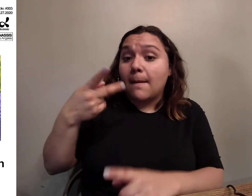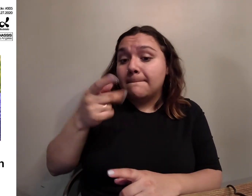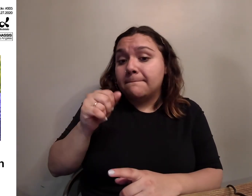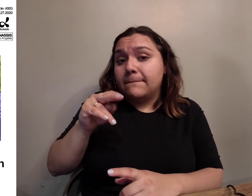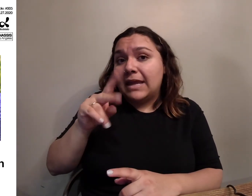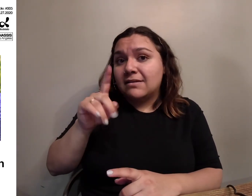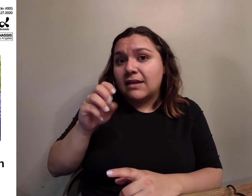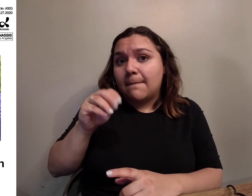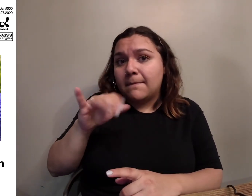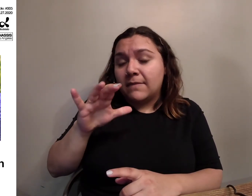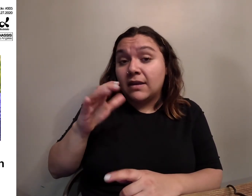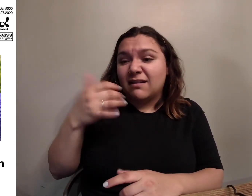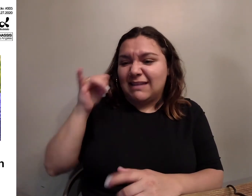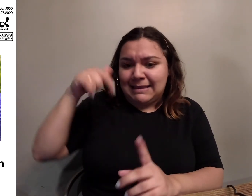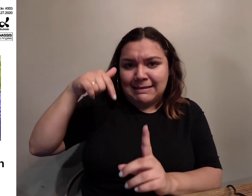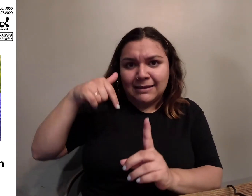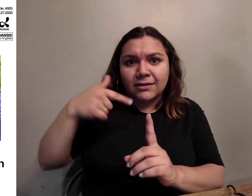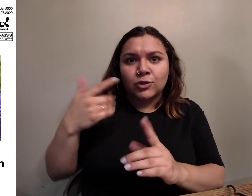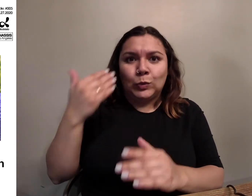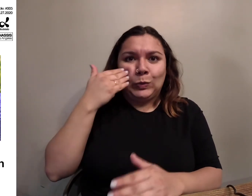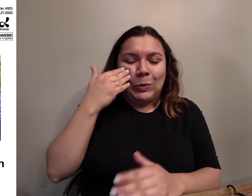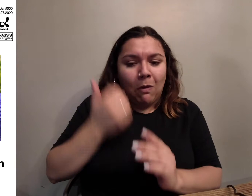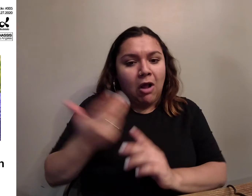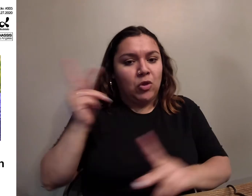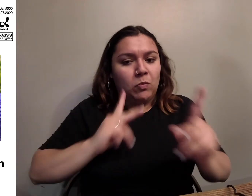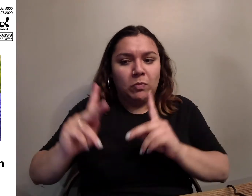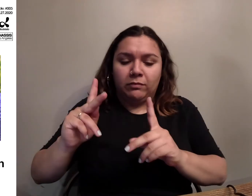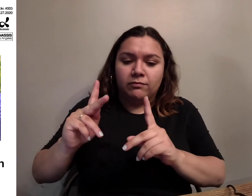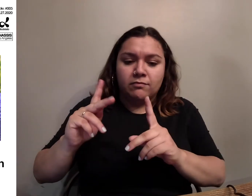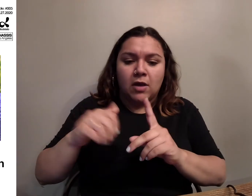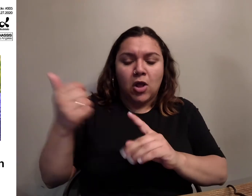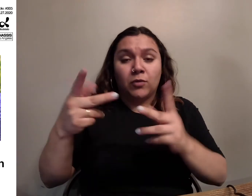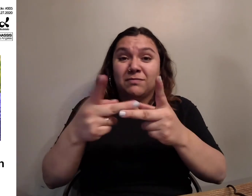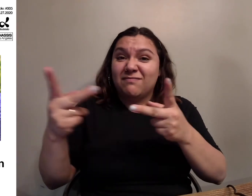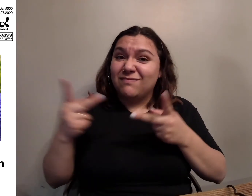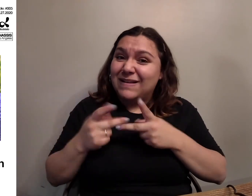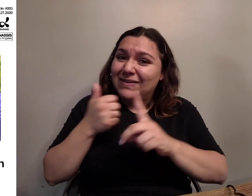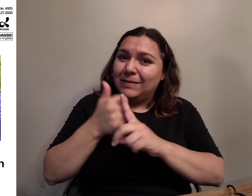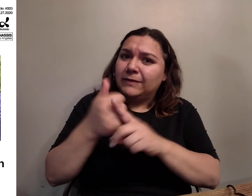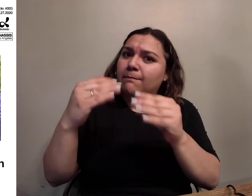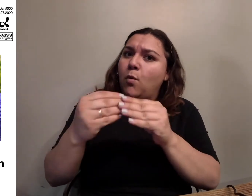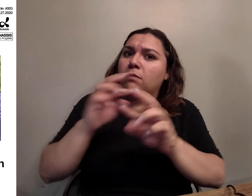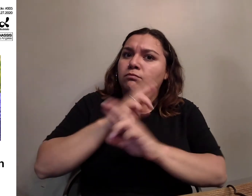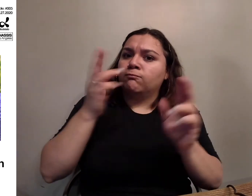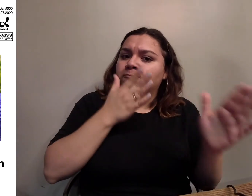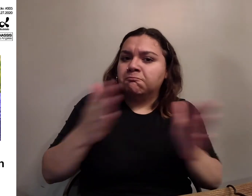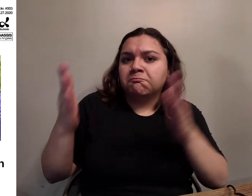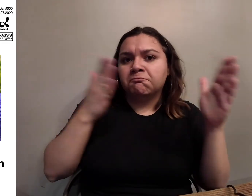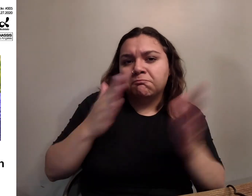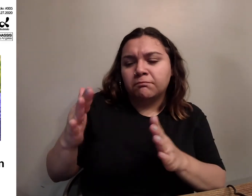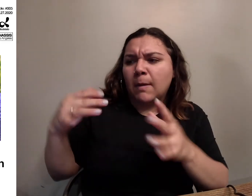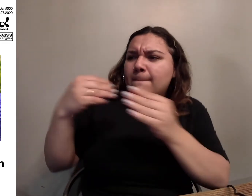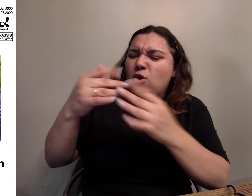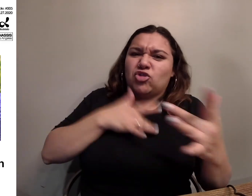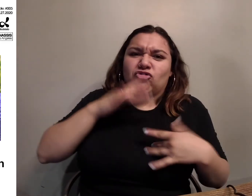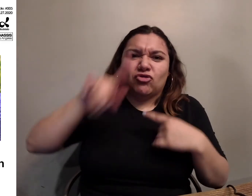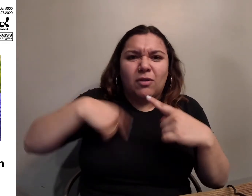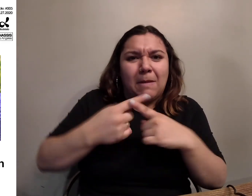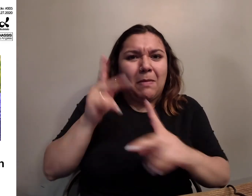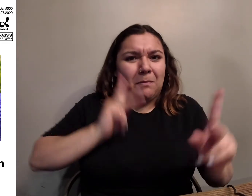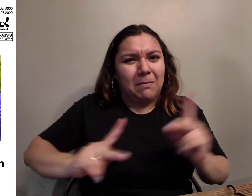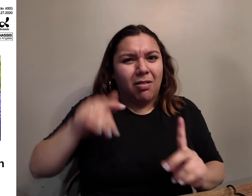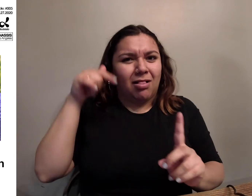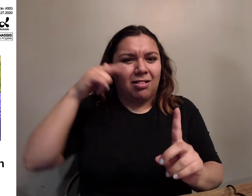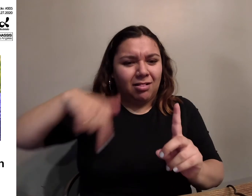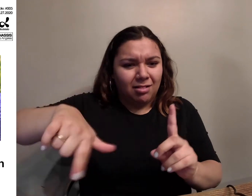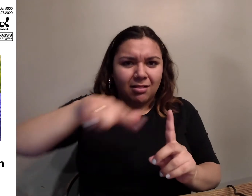of illuminates the fact that there are other places that are better prepared, that have, greater concern for their citizenry, that